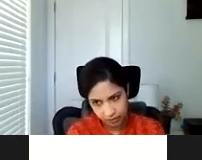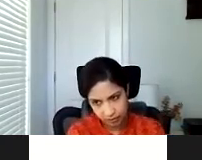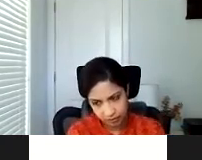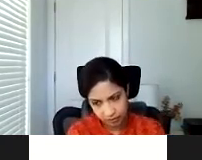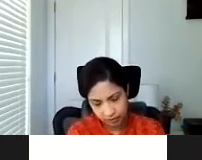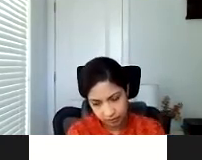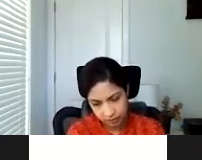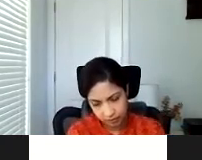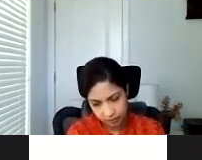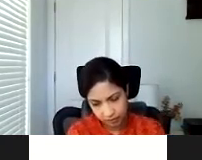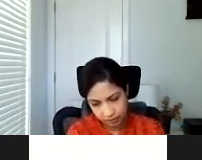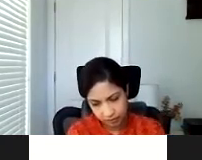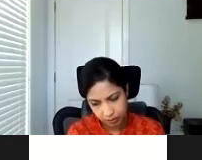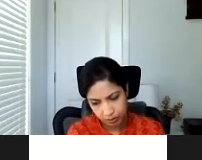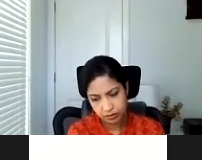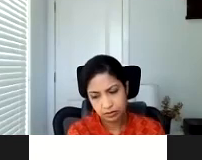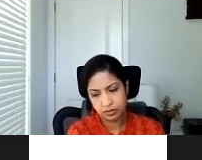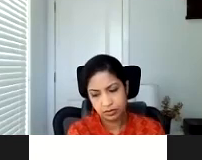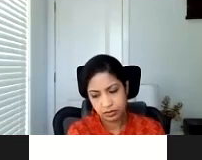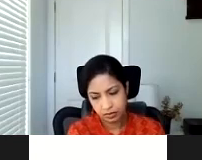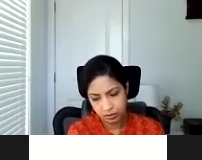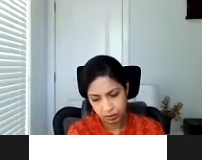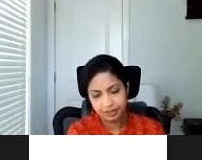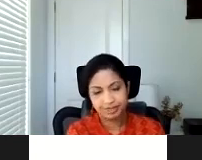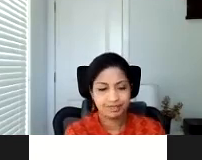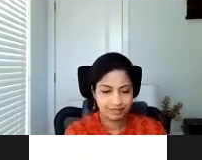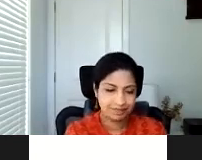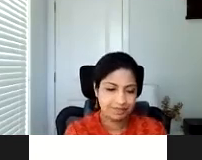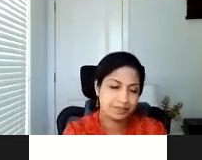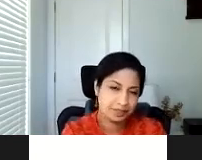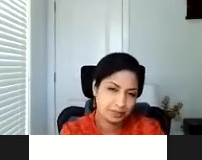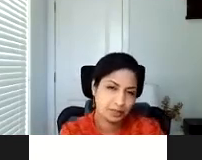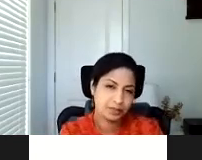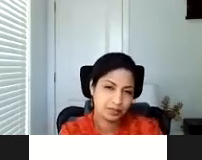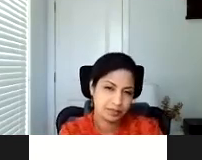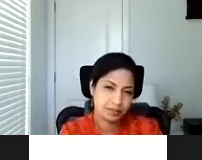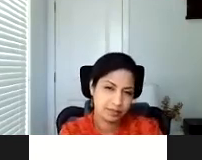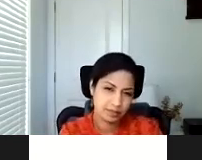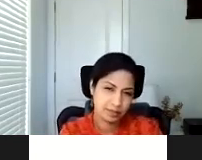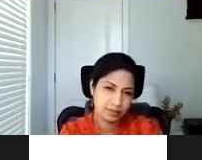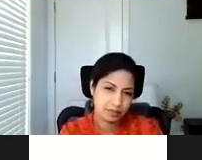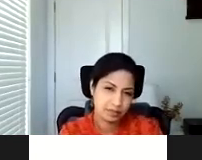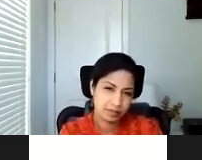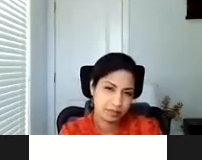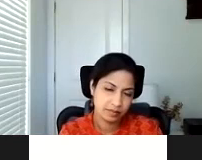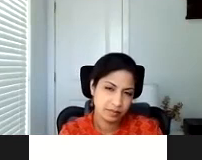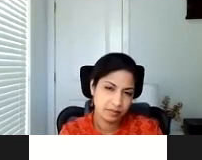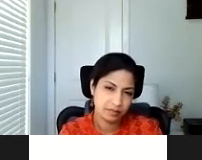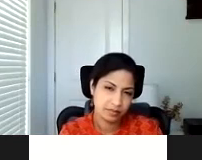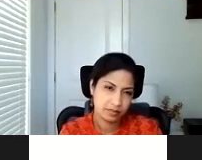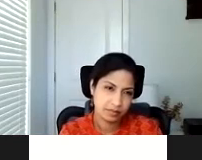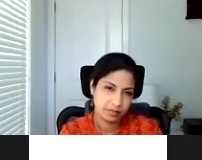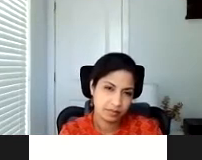assistive technology should be there to open up the curriculum. So for me, there are 2 legs to that. Is how can teachers